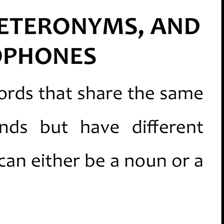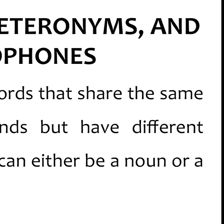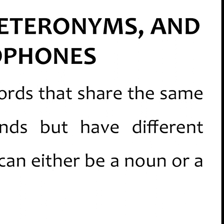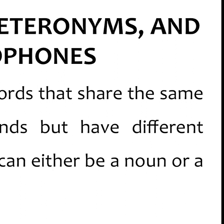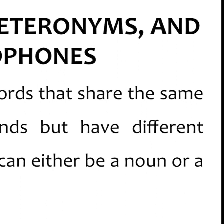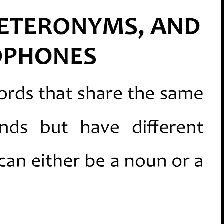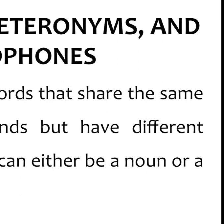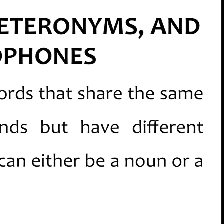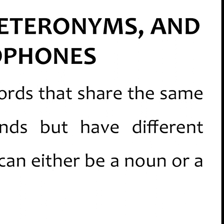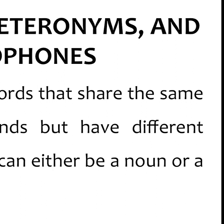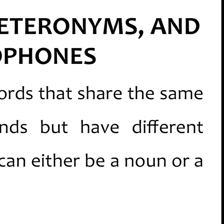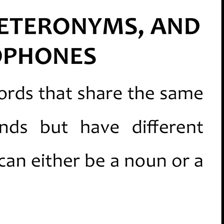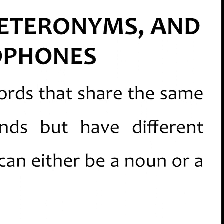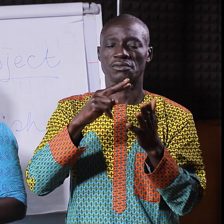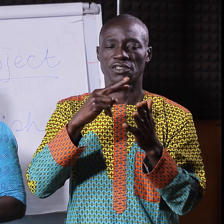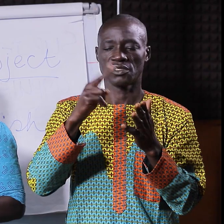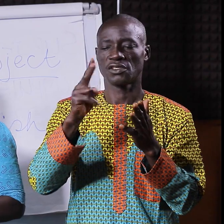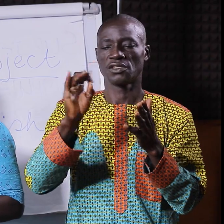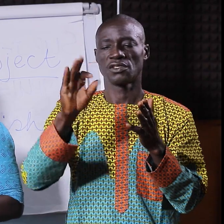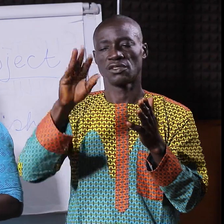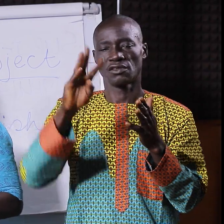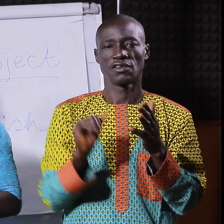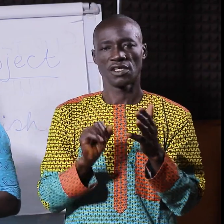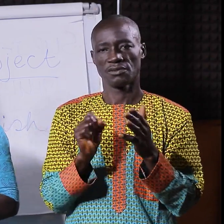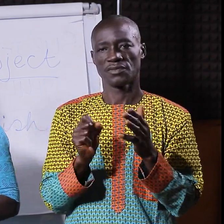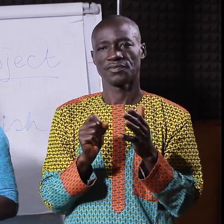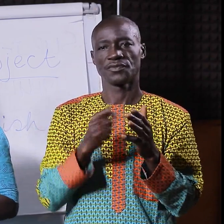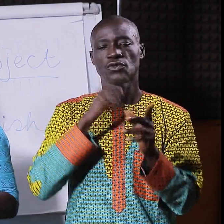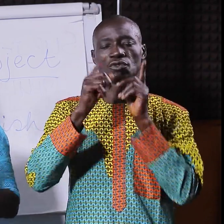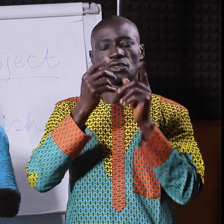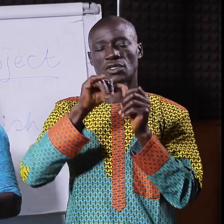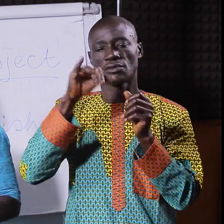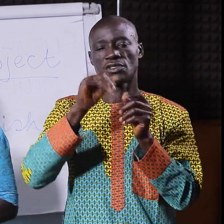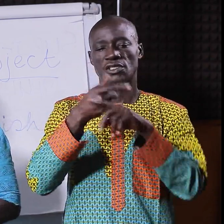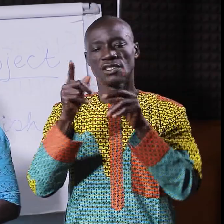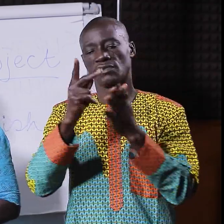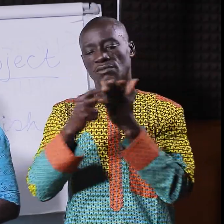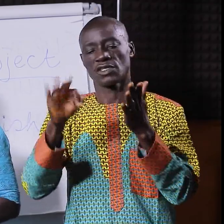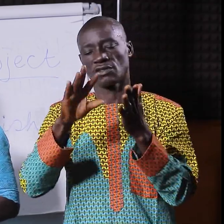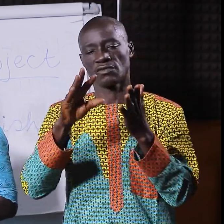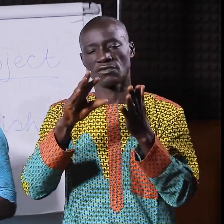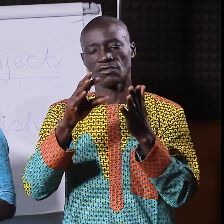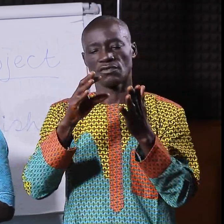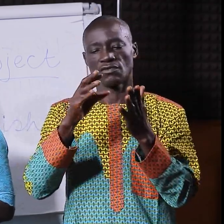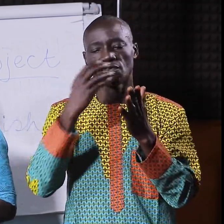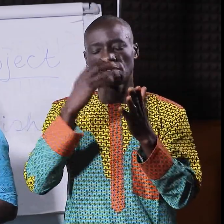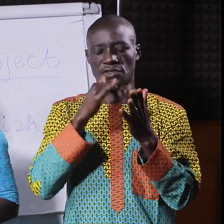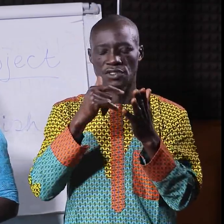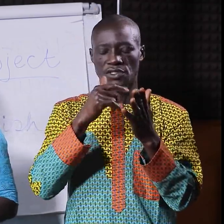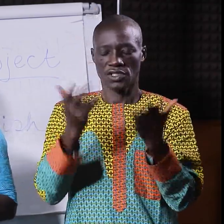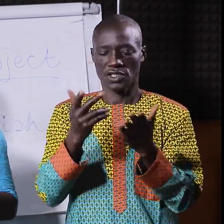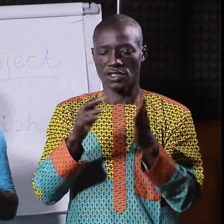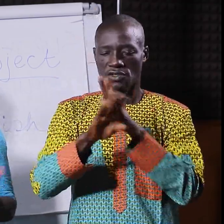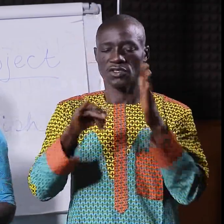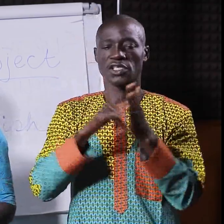while others could be verbs. Now, we talked about the different parts of speech. And here under